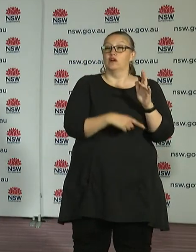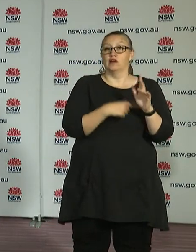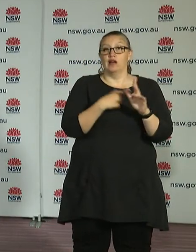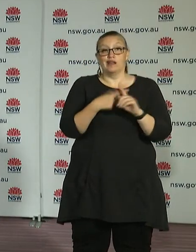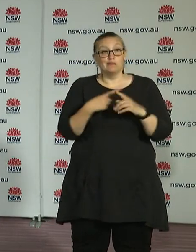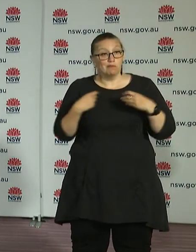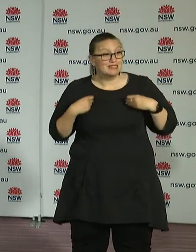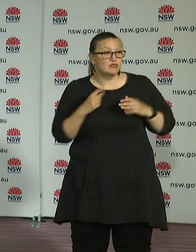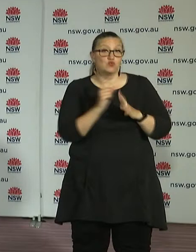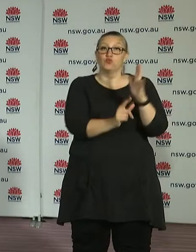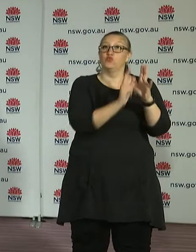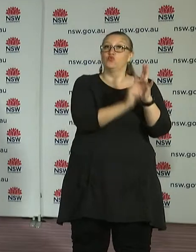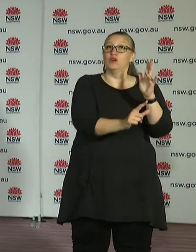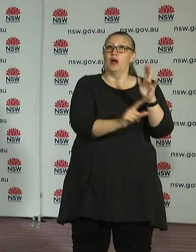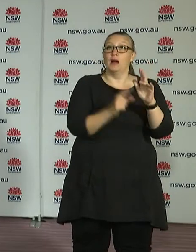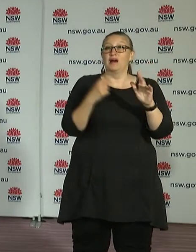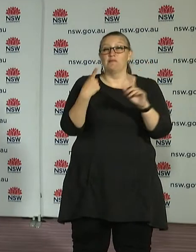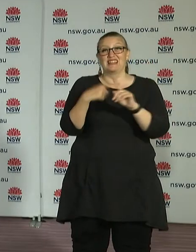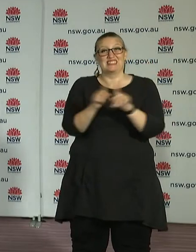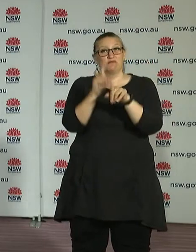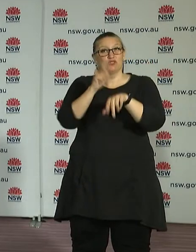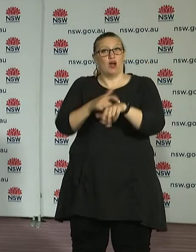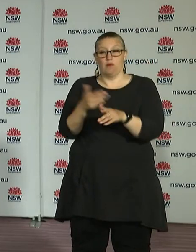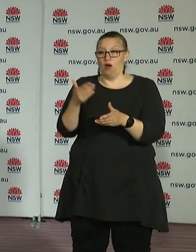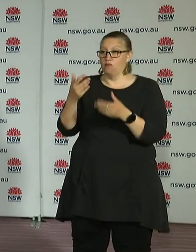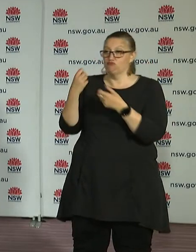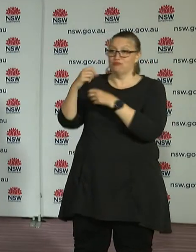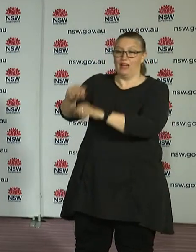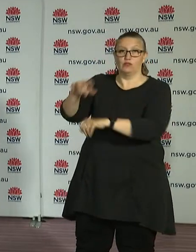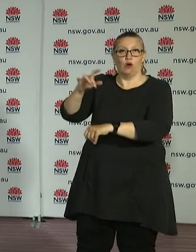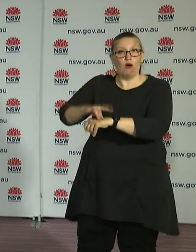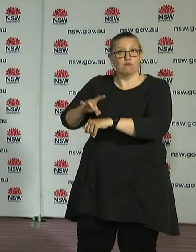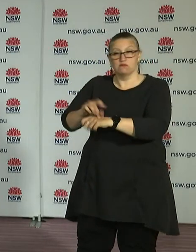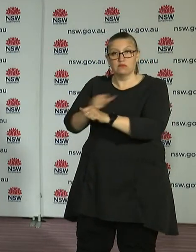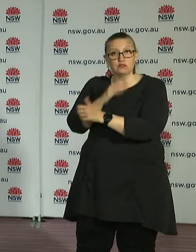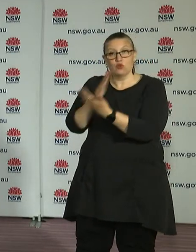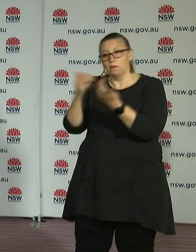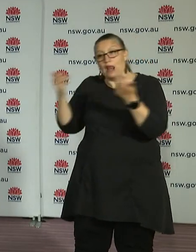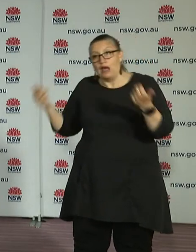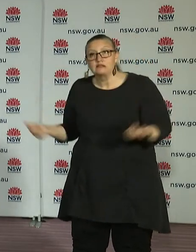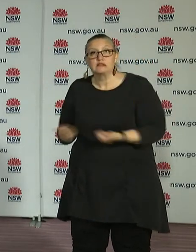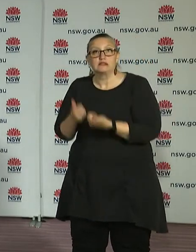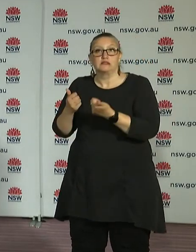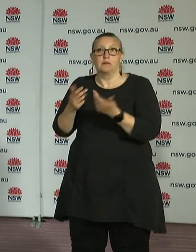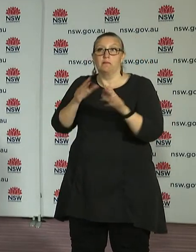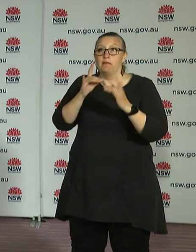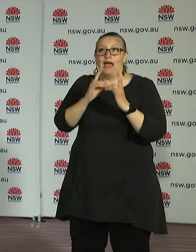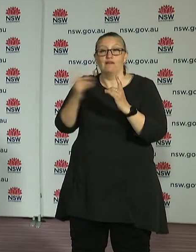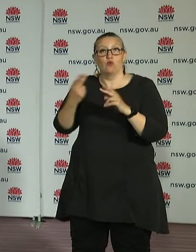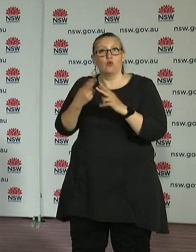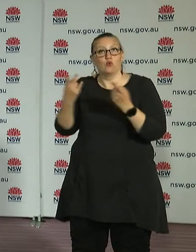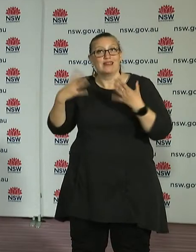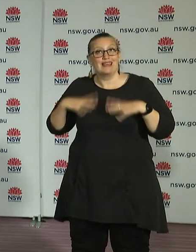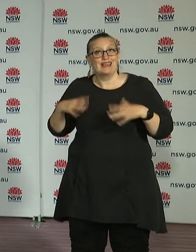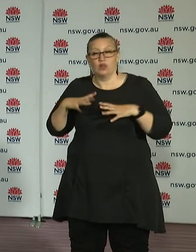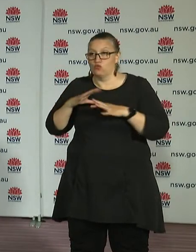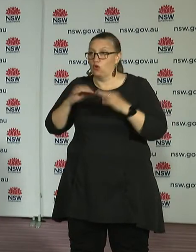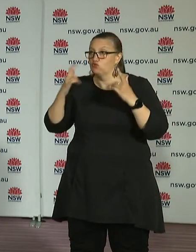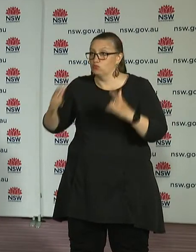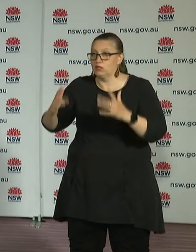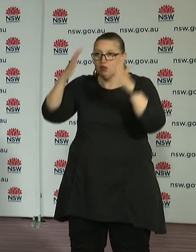sure our hospital system isn't overwhelmed. And I can assure you that our regulators, our police and business leaders are working